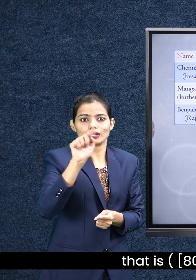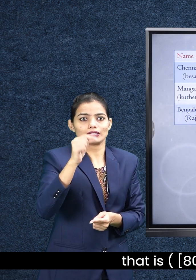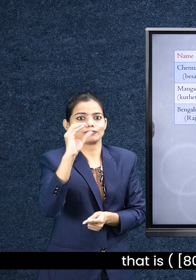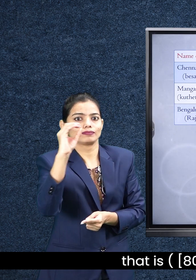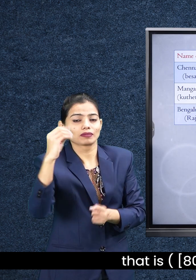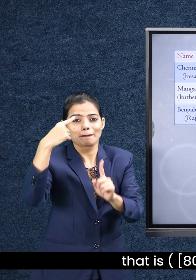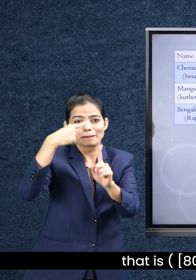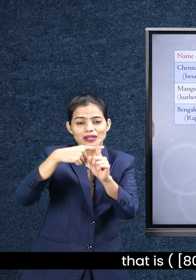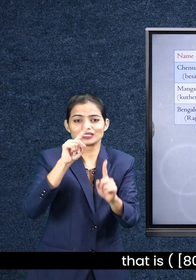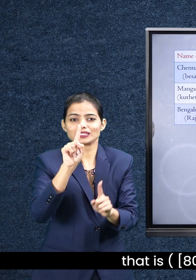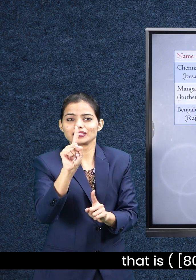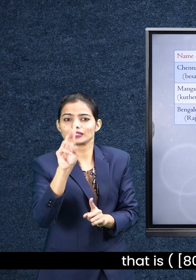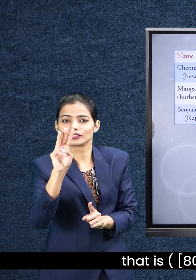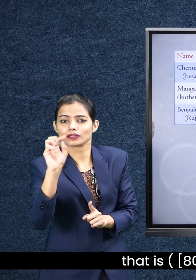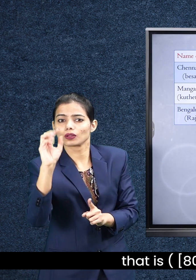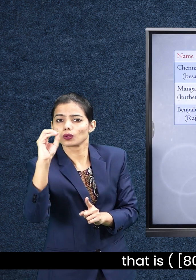plus 13 by 2.